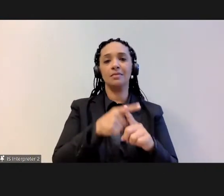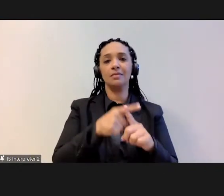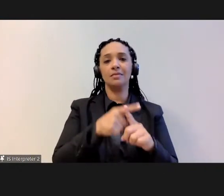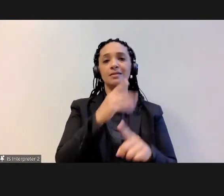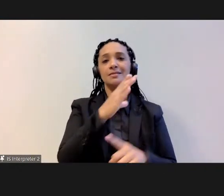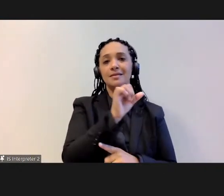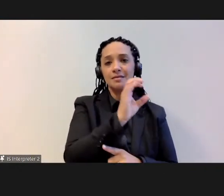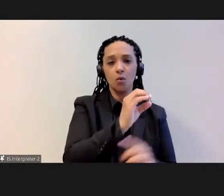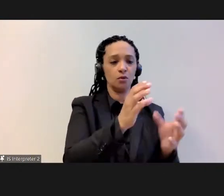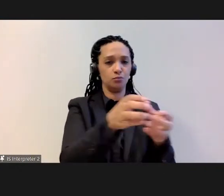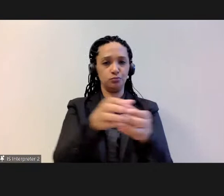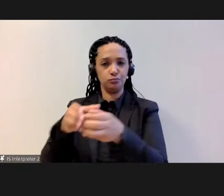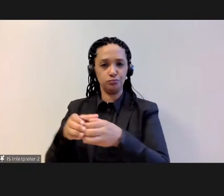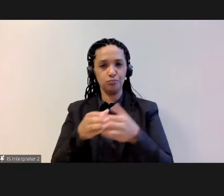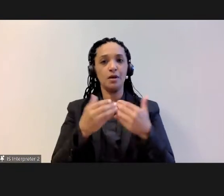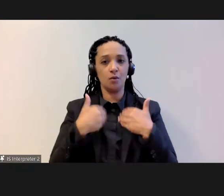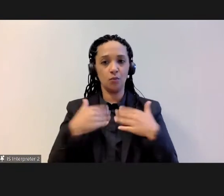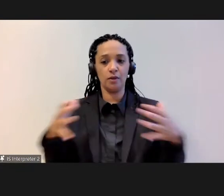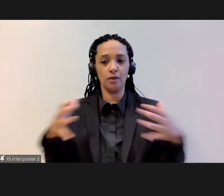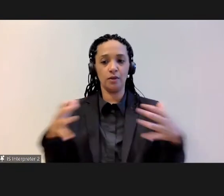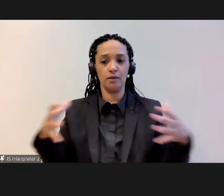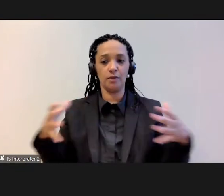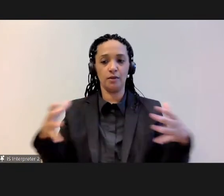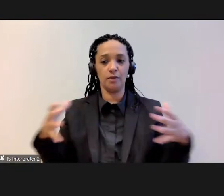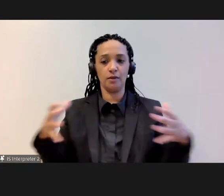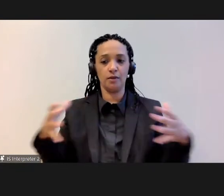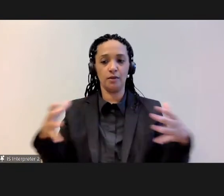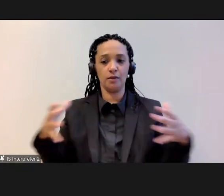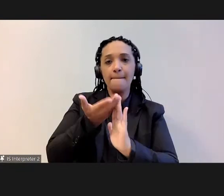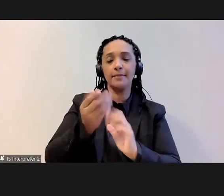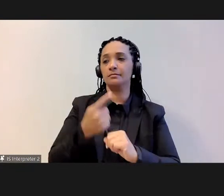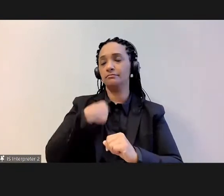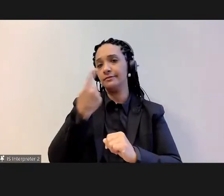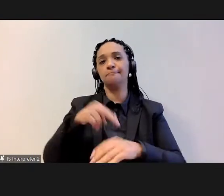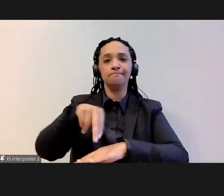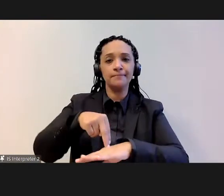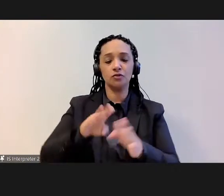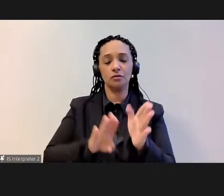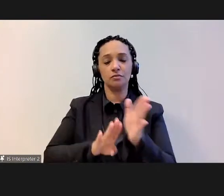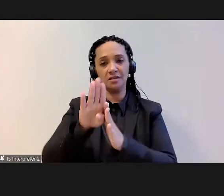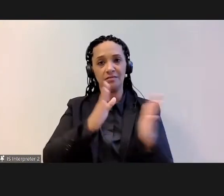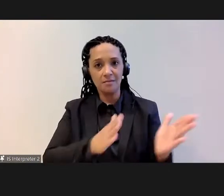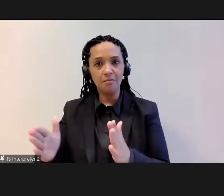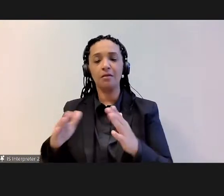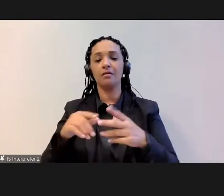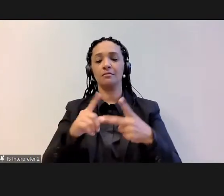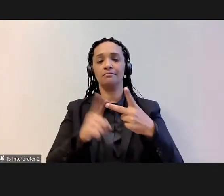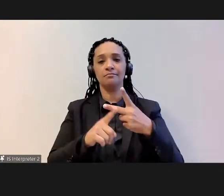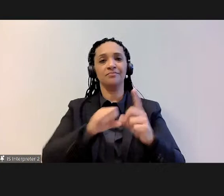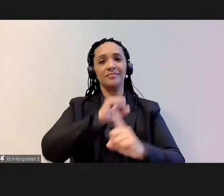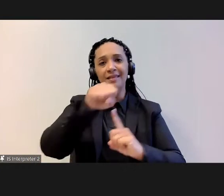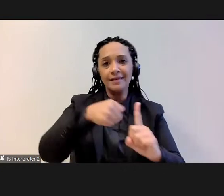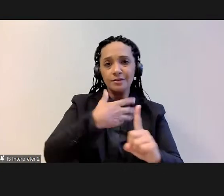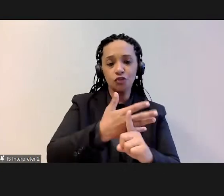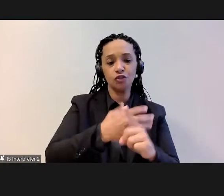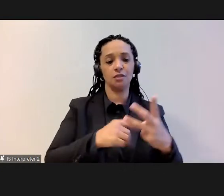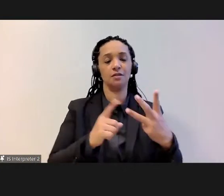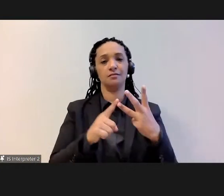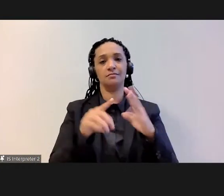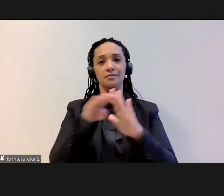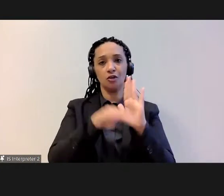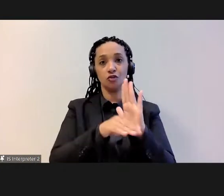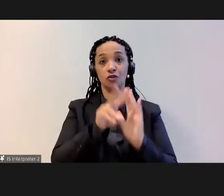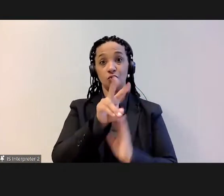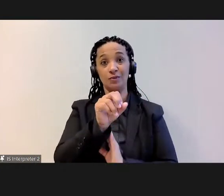on the national development plans or within or on the sustainable development goals or on the Agenda 2063, we